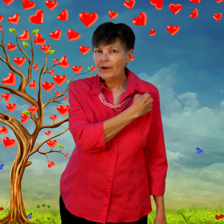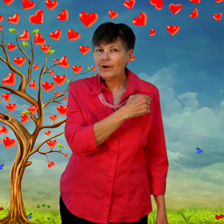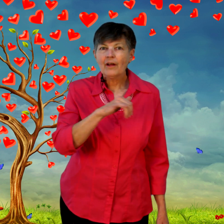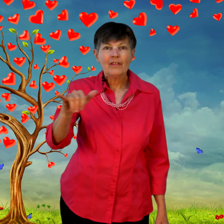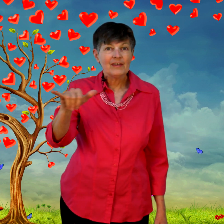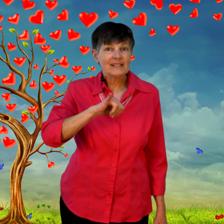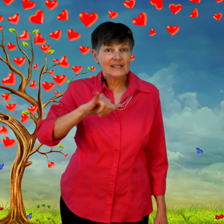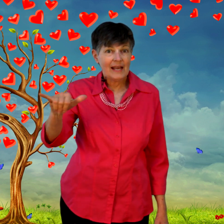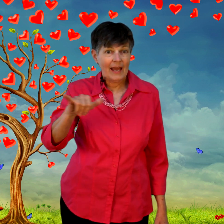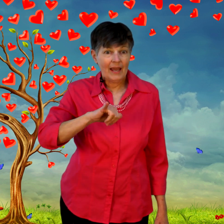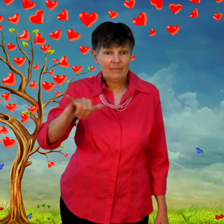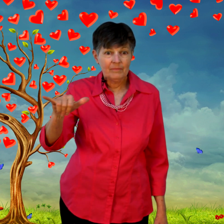we're the same.